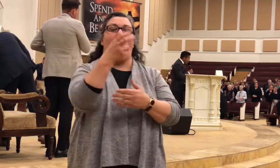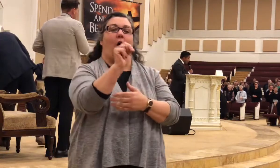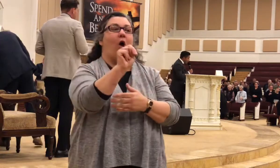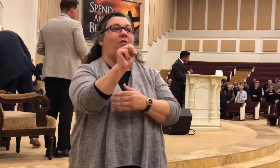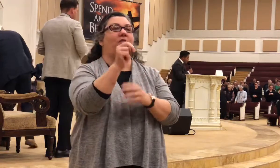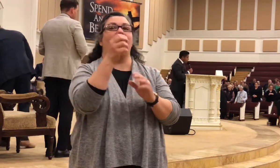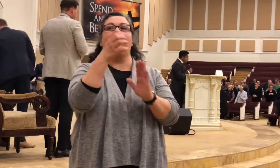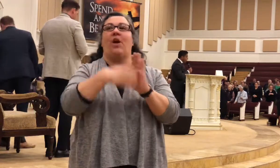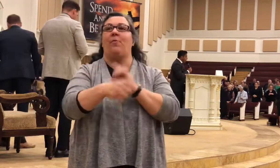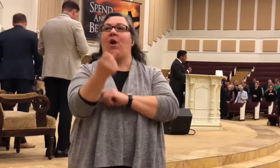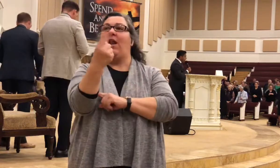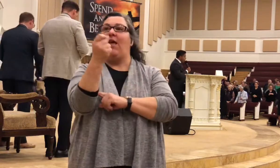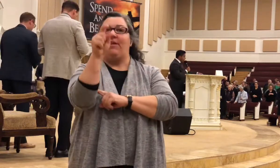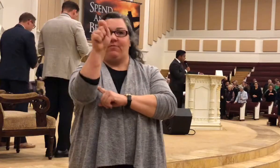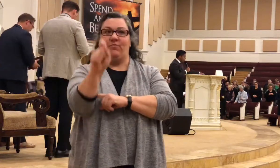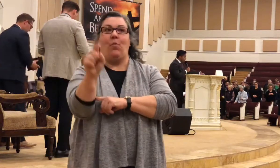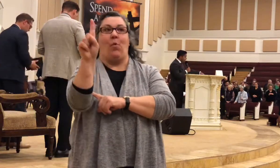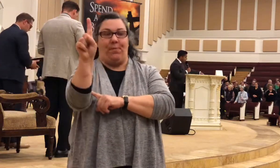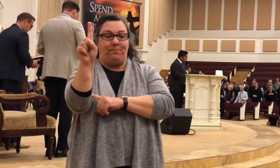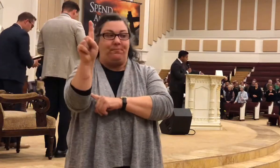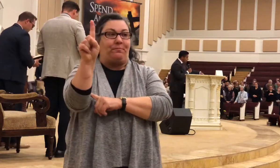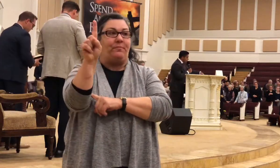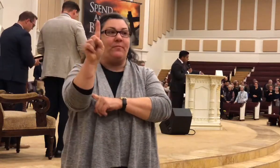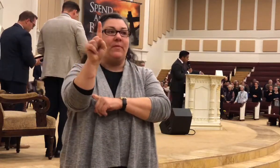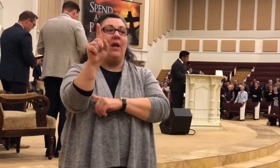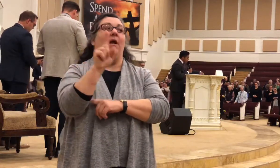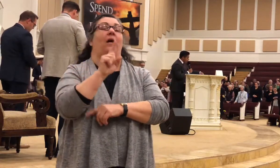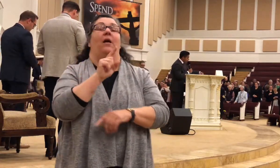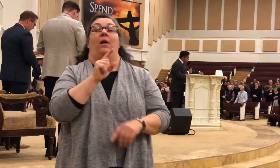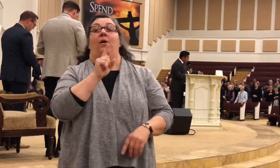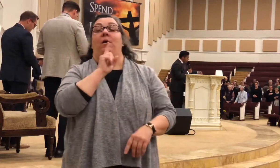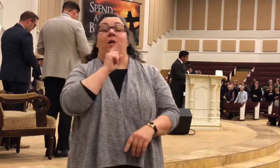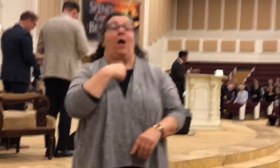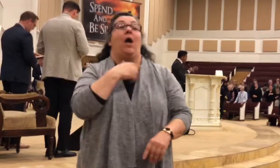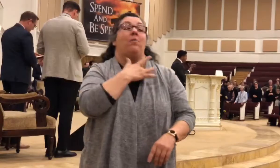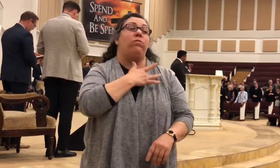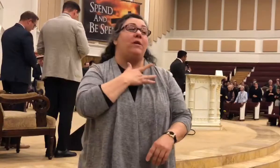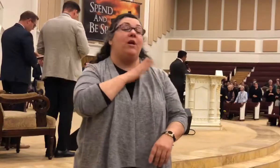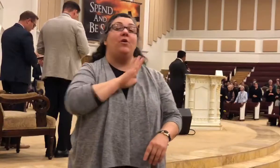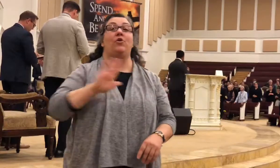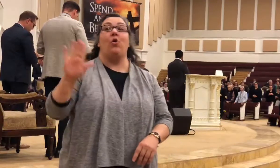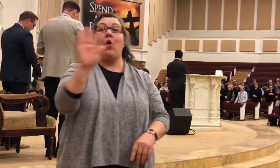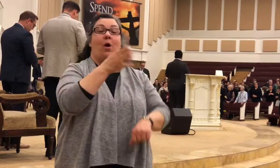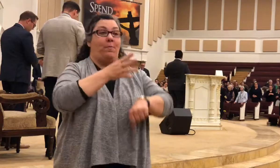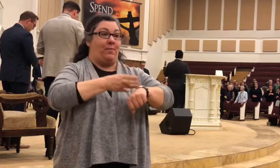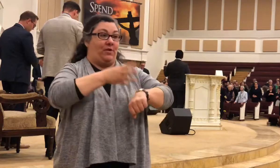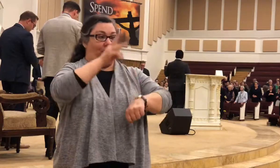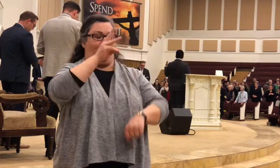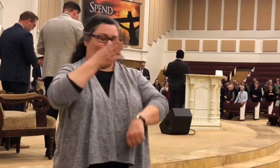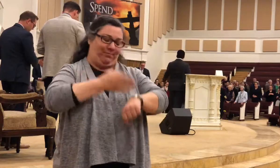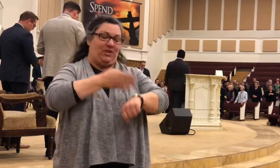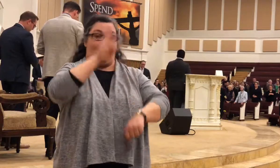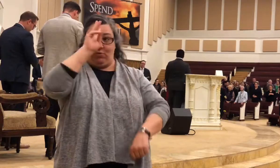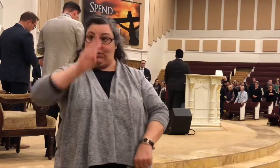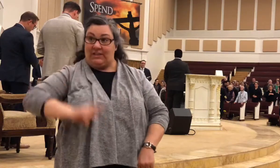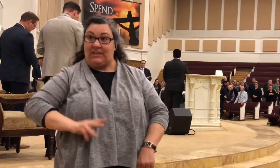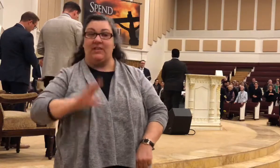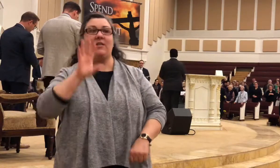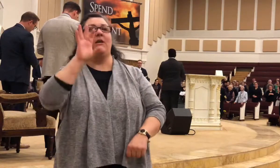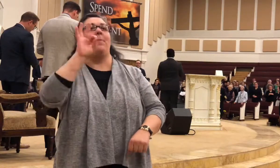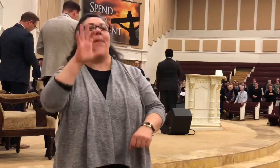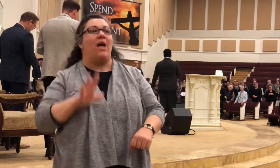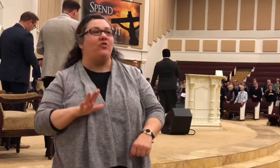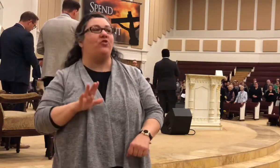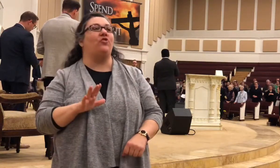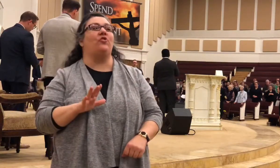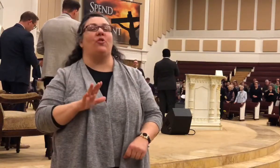11 and verse 1, and I want to appreciate your bishop and your pastor and everybody that is here that has allowed